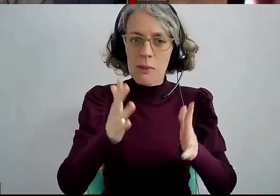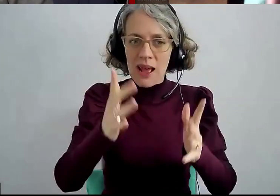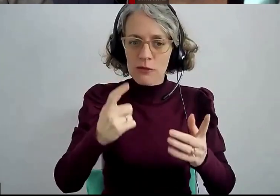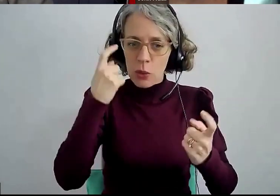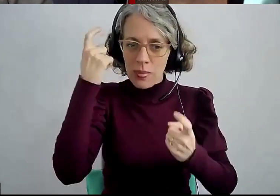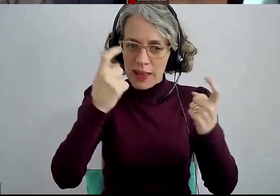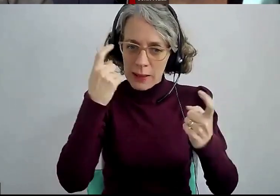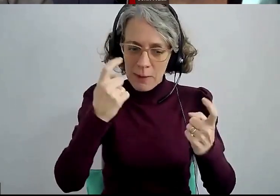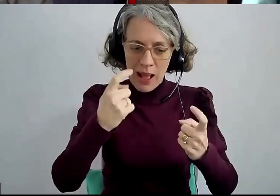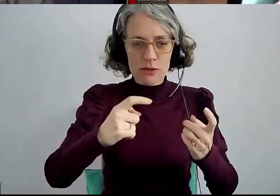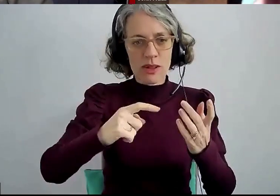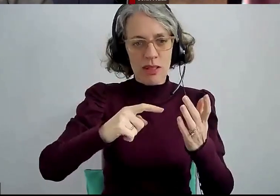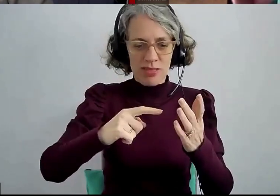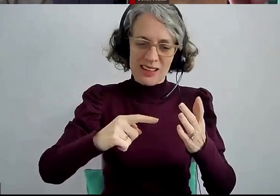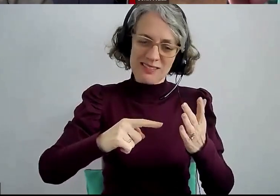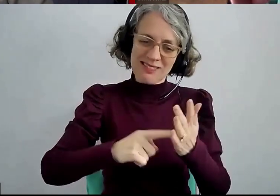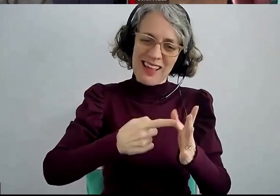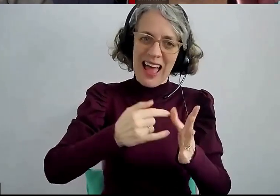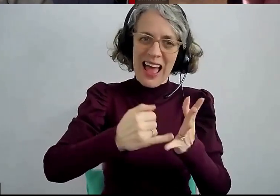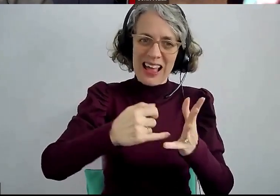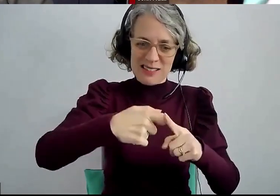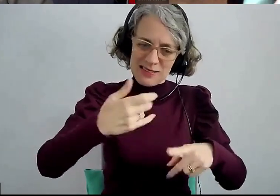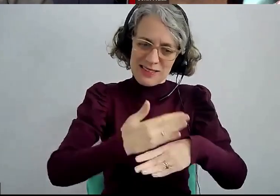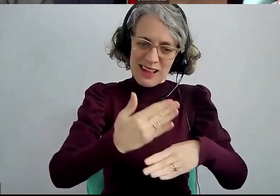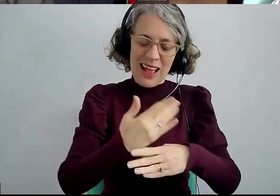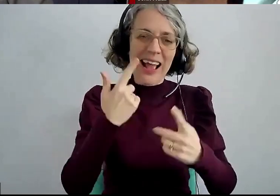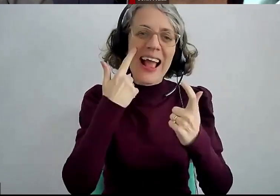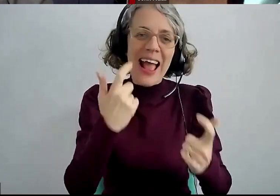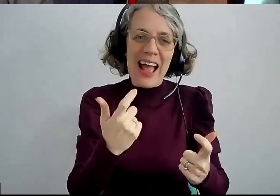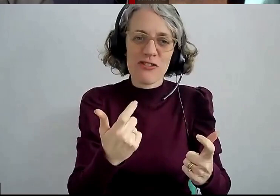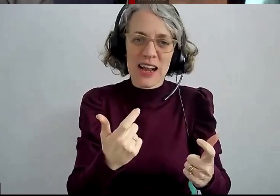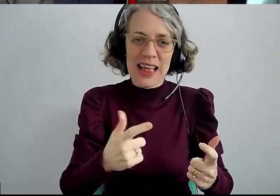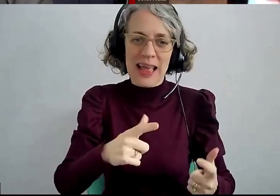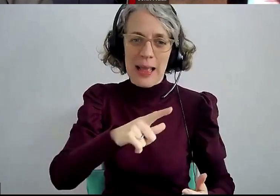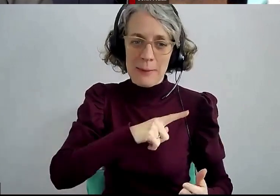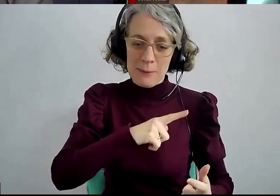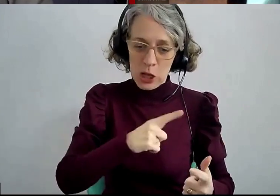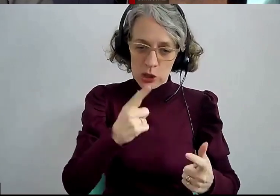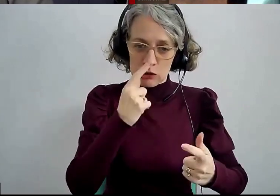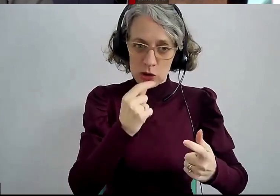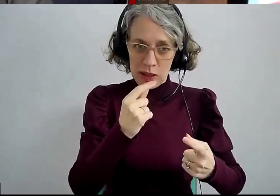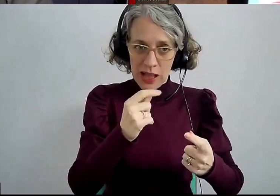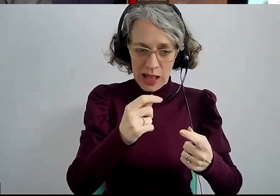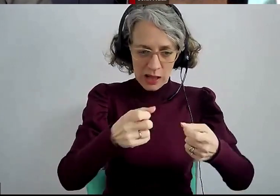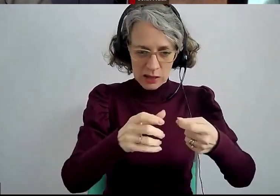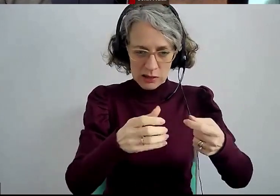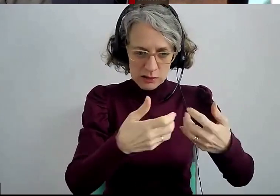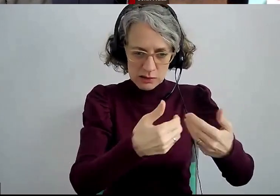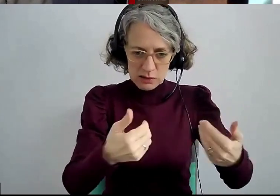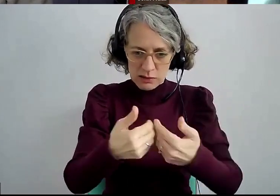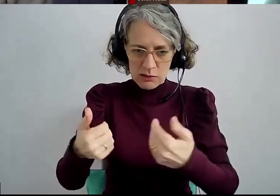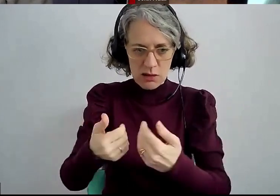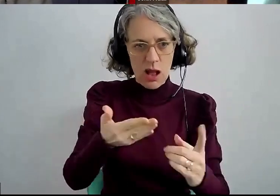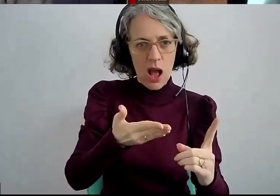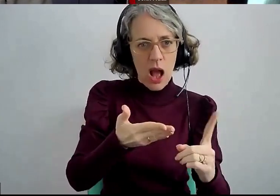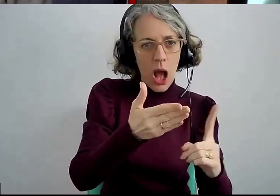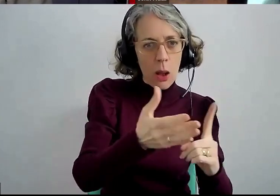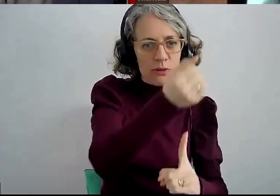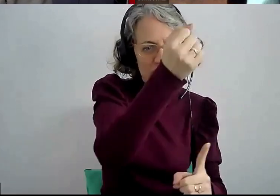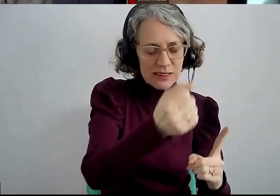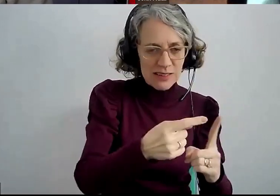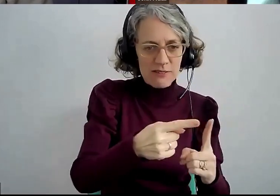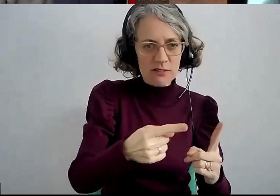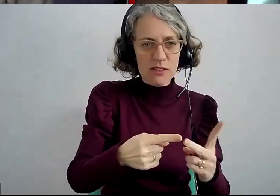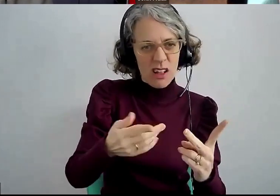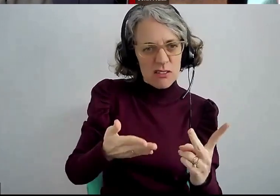carefully, because you can break it down into objectives, targets,